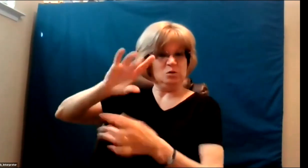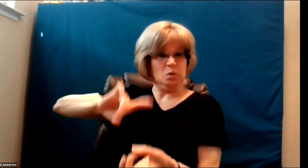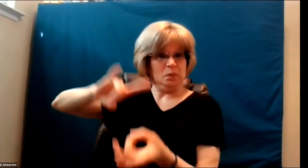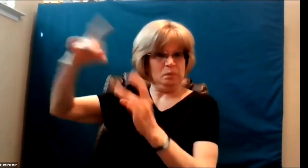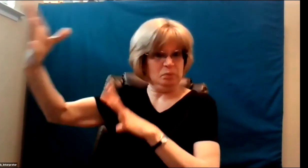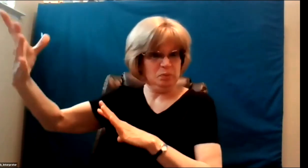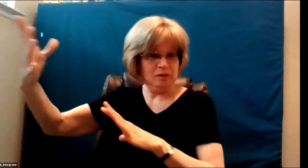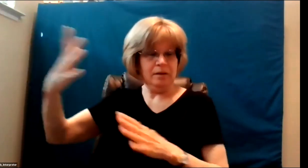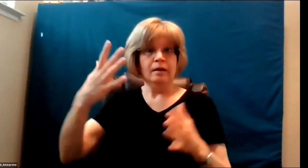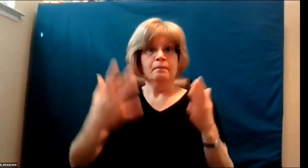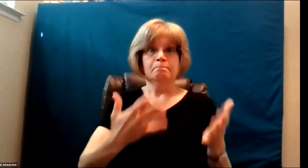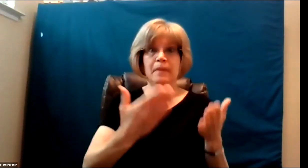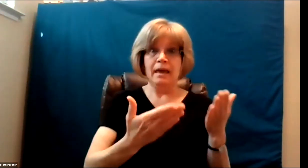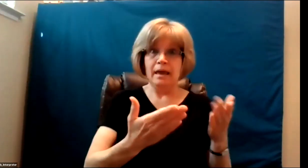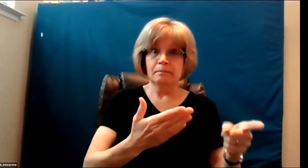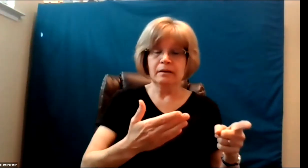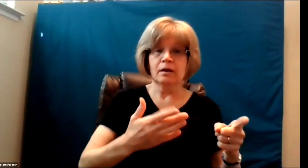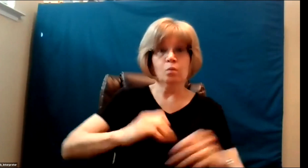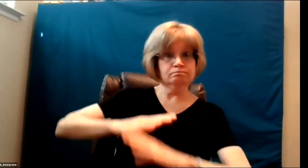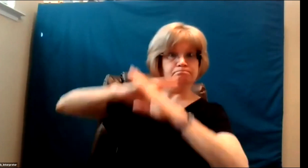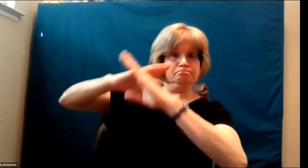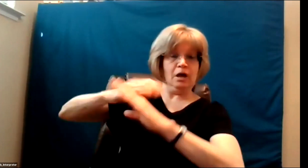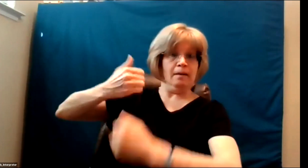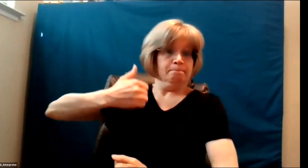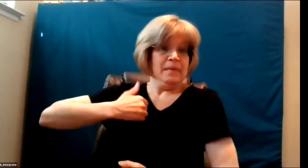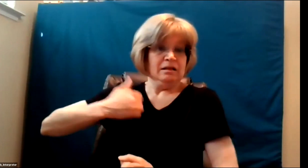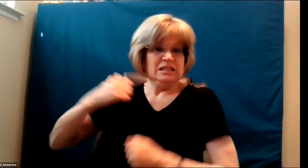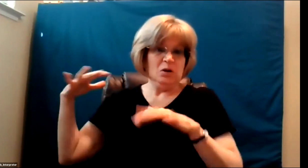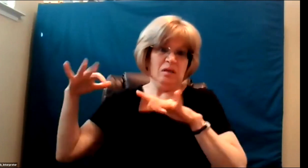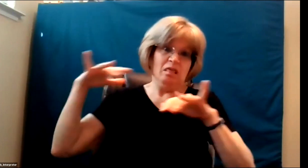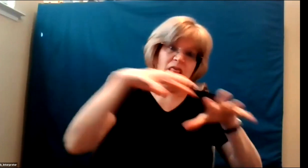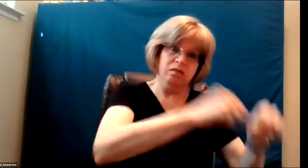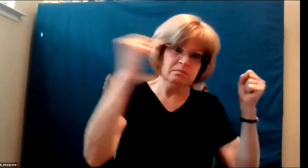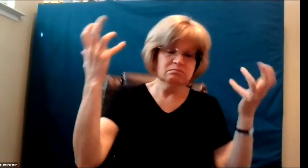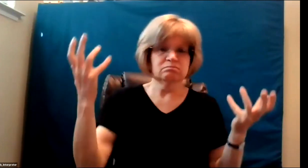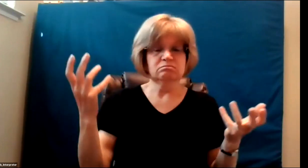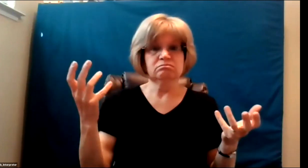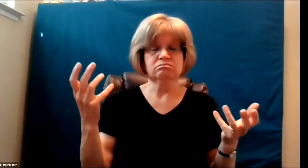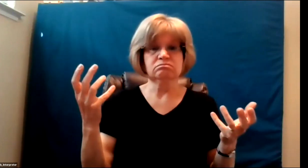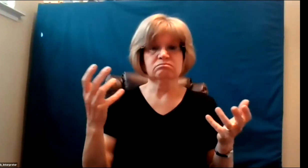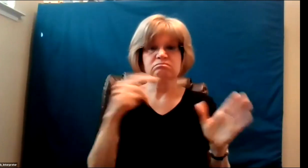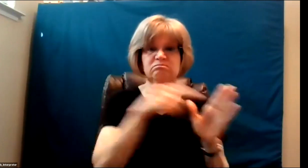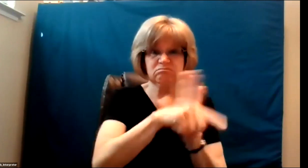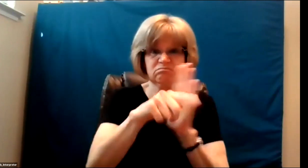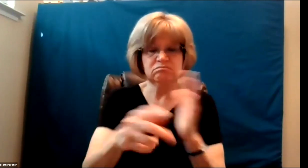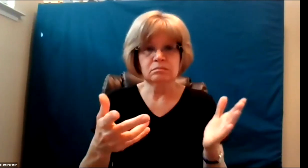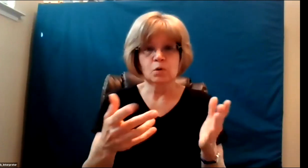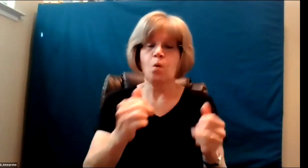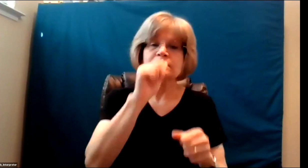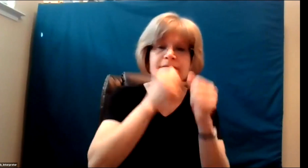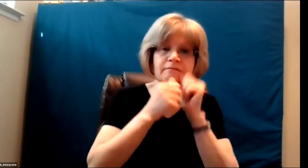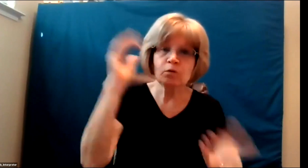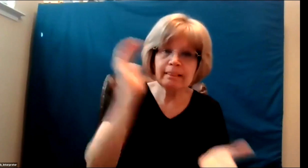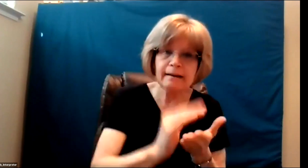they might be spared a future military disaster, or at least suffer less based on the changes that they make.